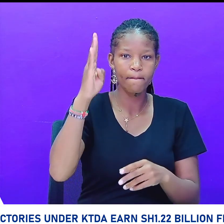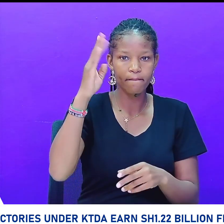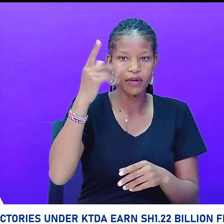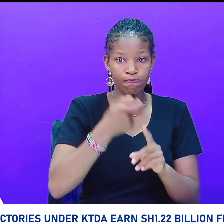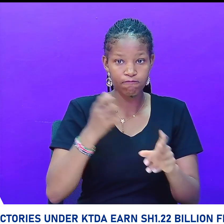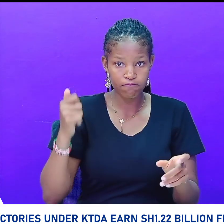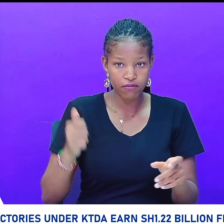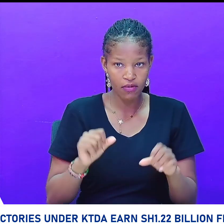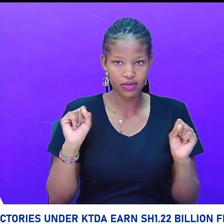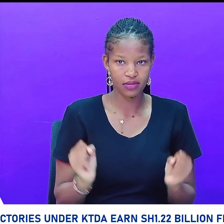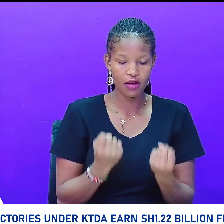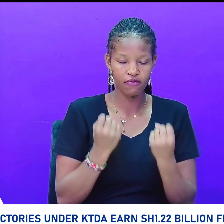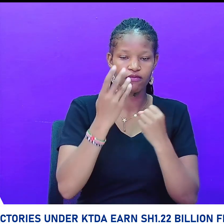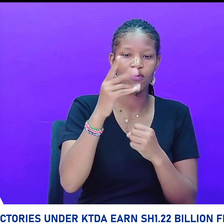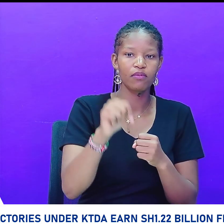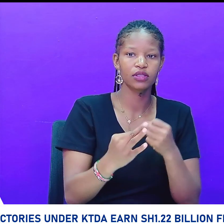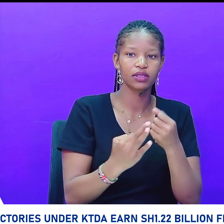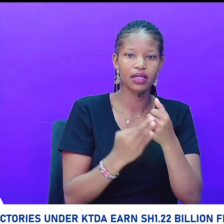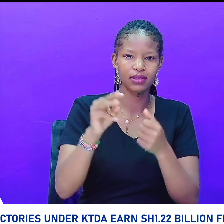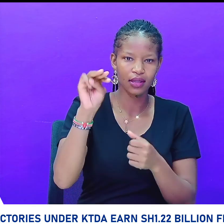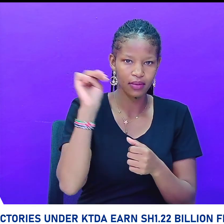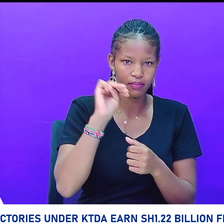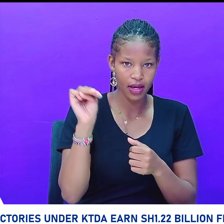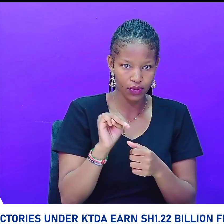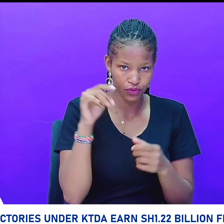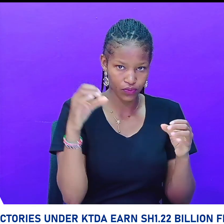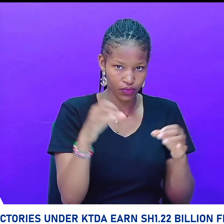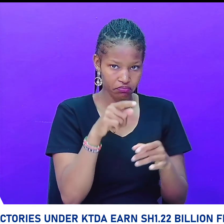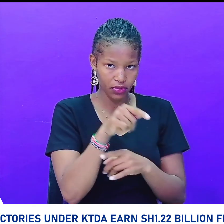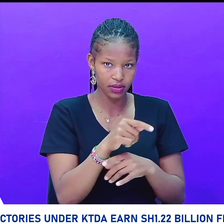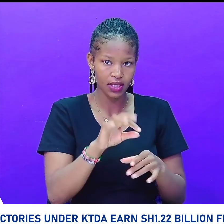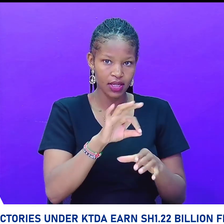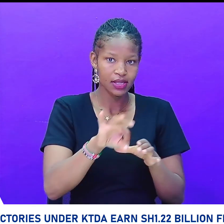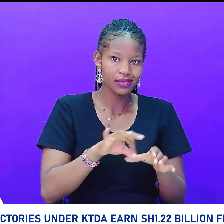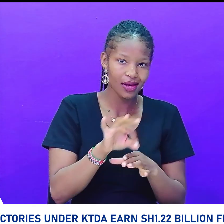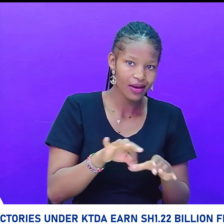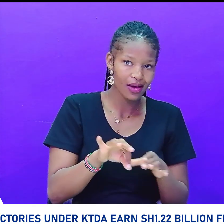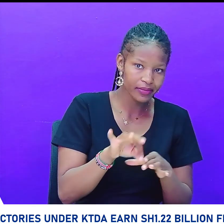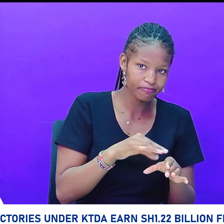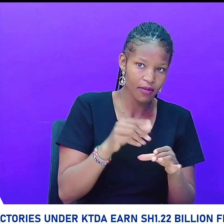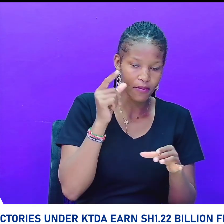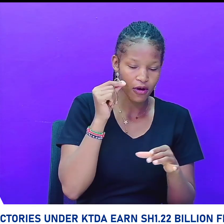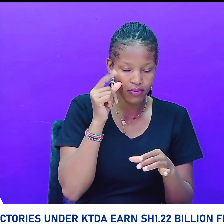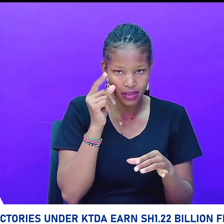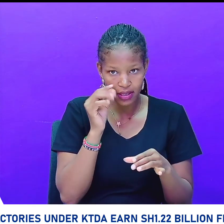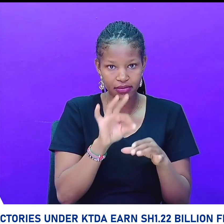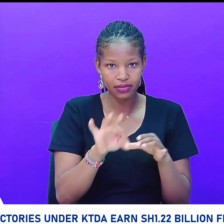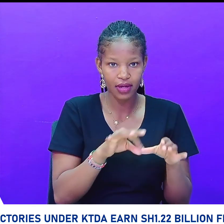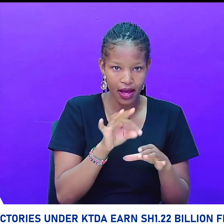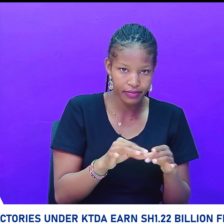1.22 billion shillings from the sale of 4.8 million kilograms of tea at the Mombasa Tea